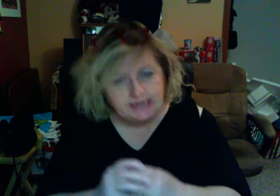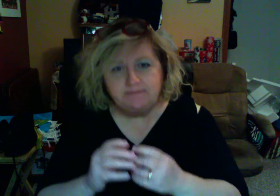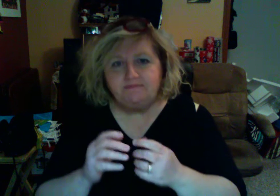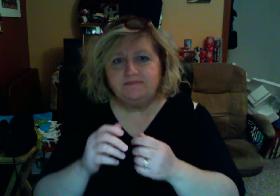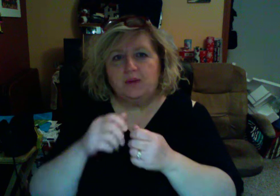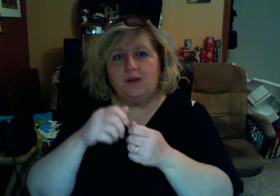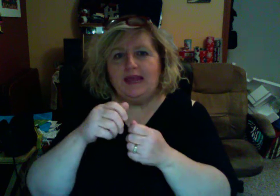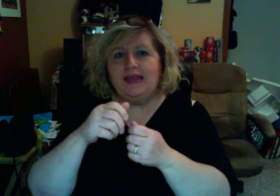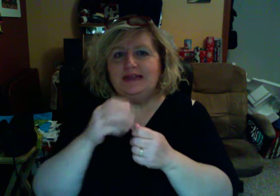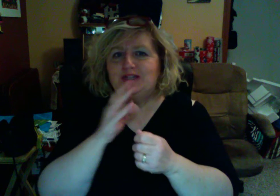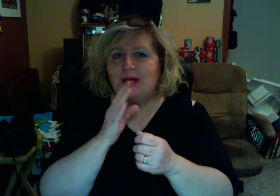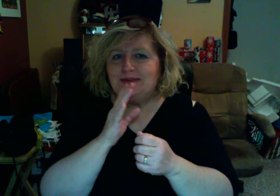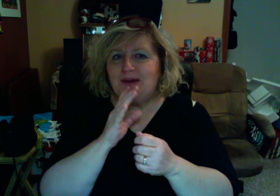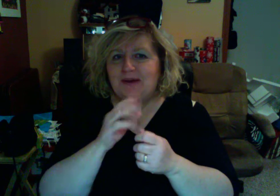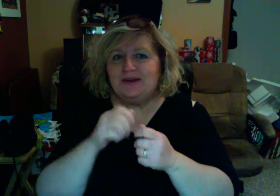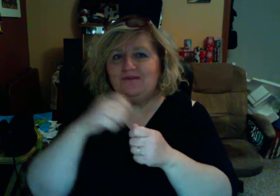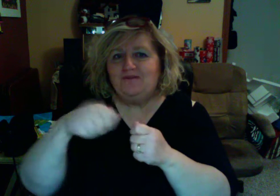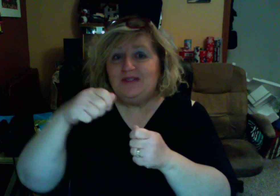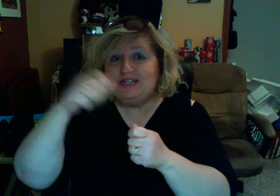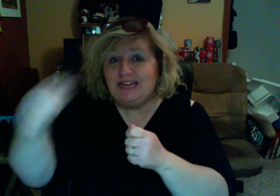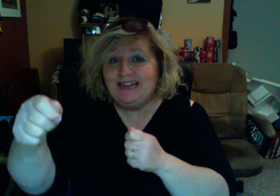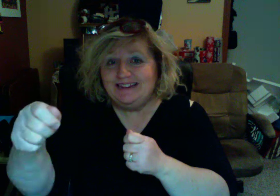fishing, we talked about fishing,